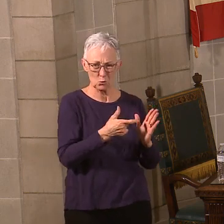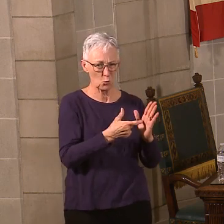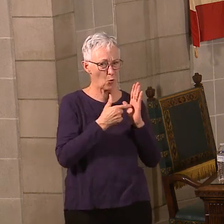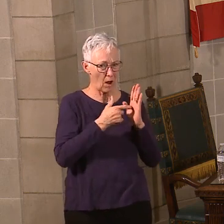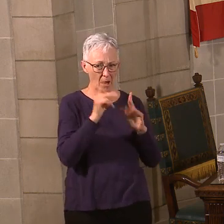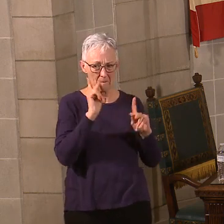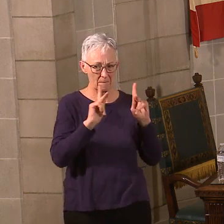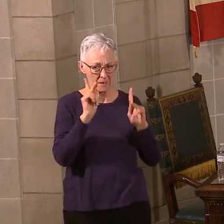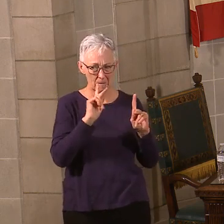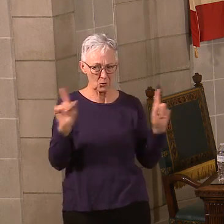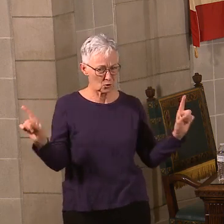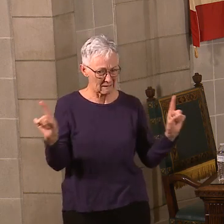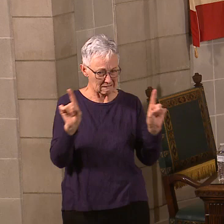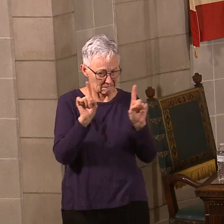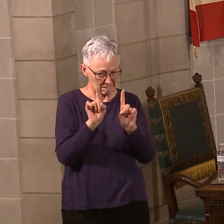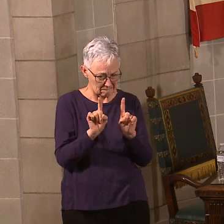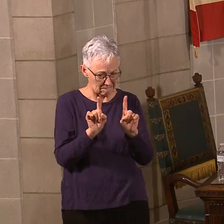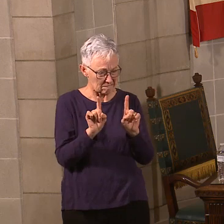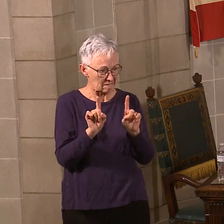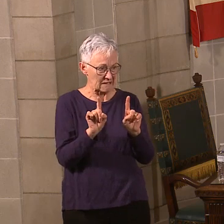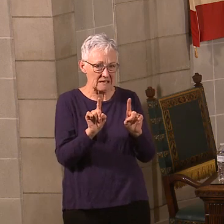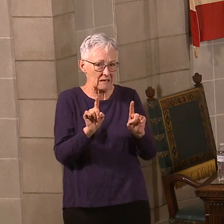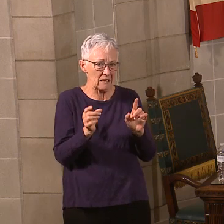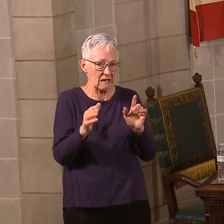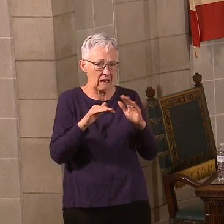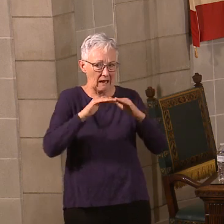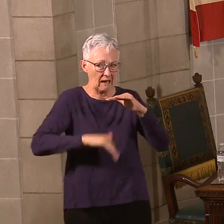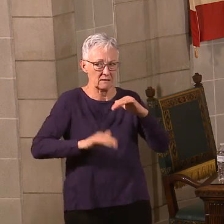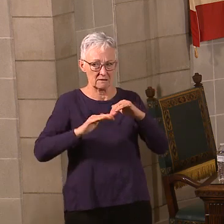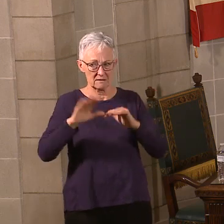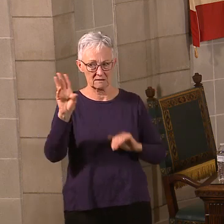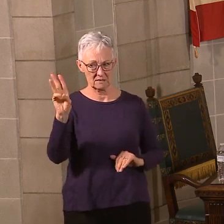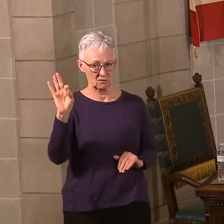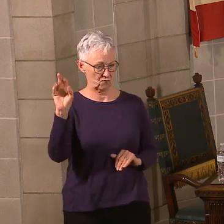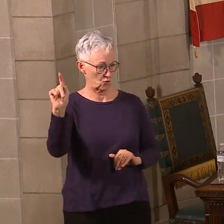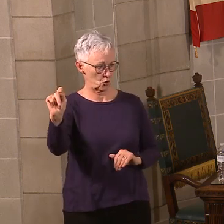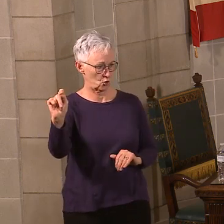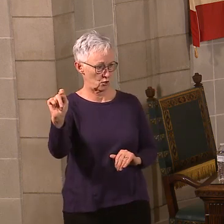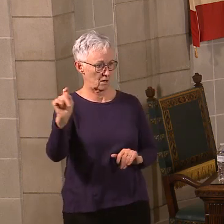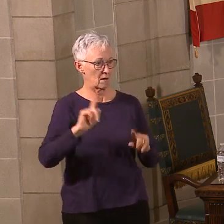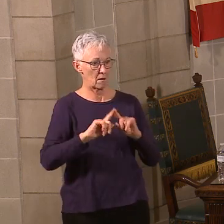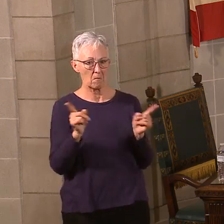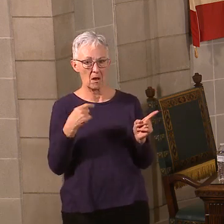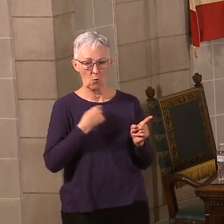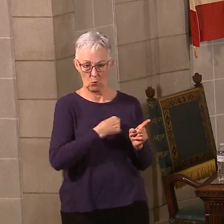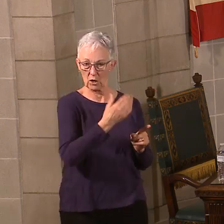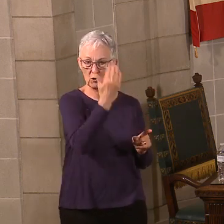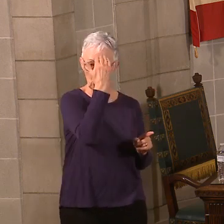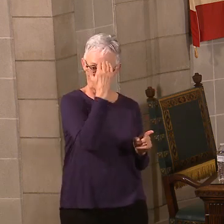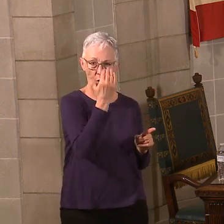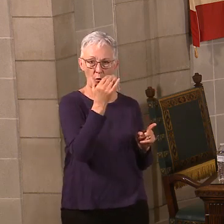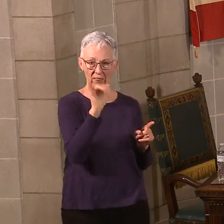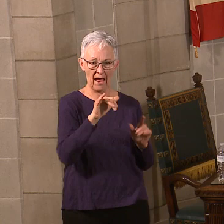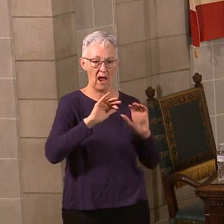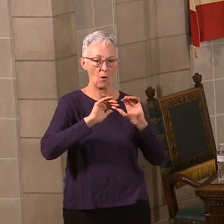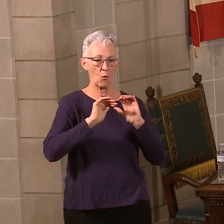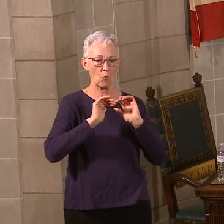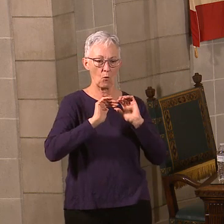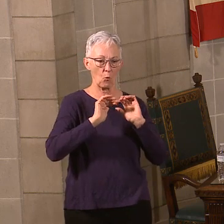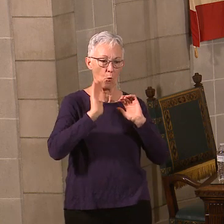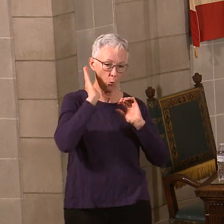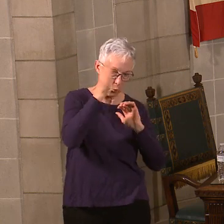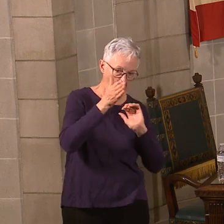the 10-person rule, staying out of large groups, because that's how the virus spreads more quickly, that's how we slow the spread of the virus. So again, we want people to use